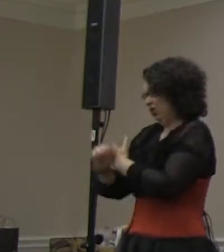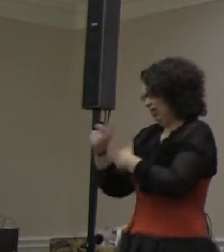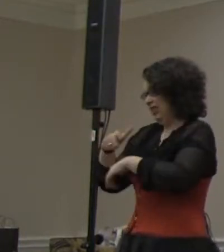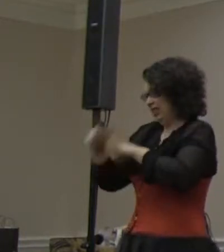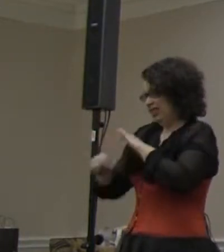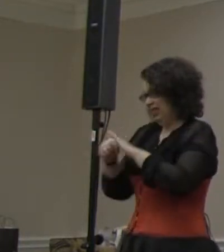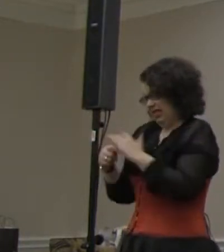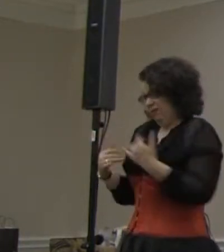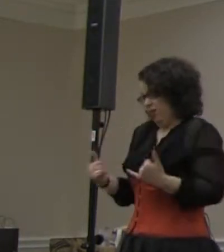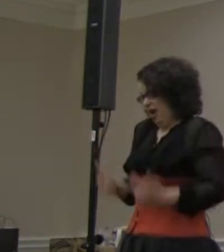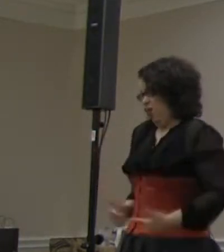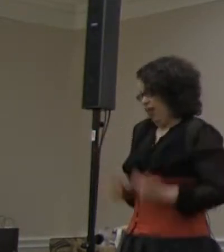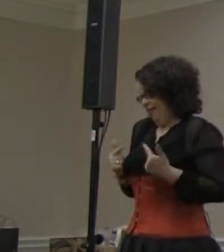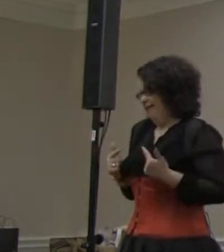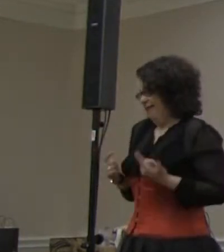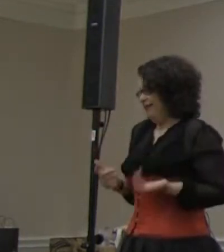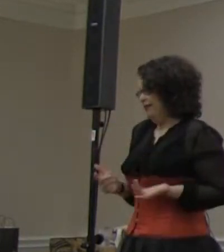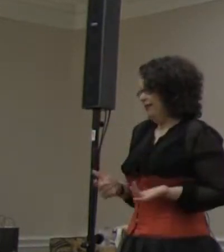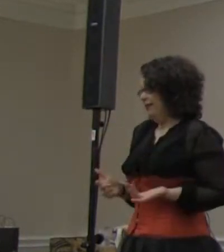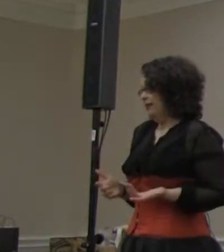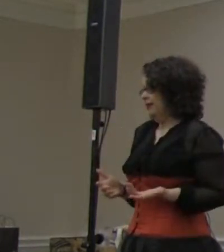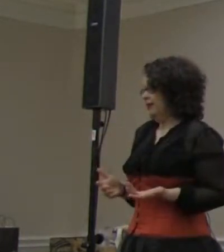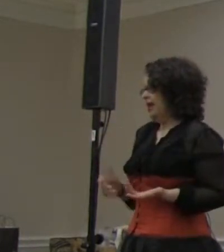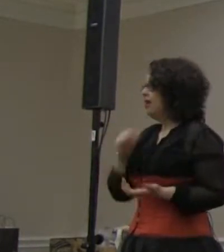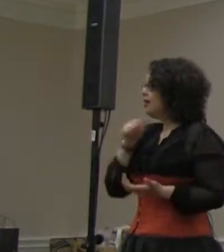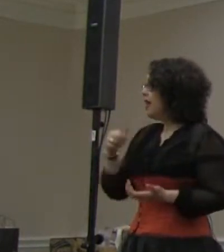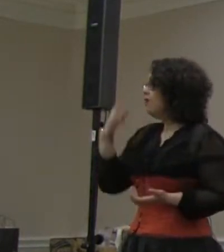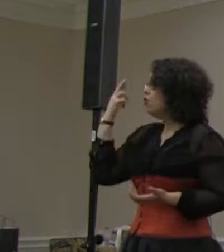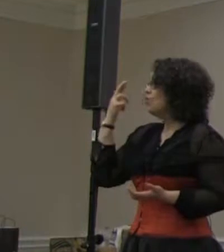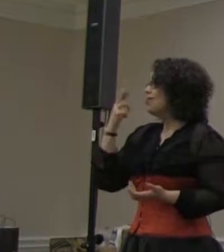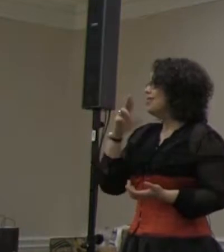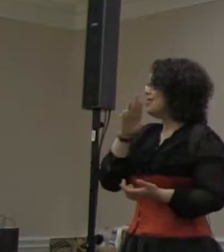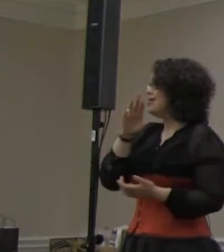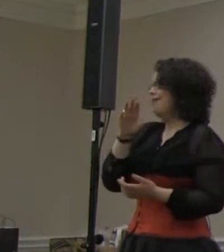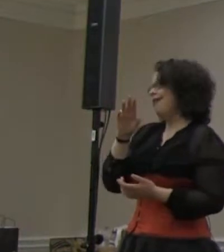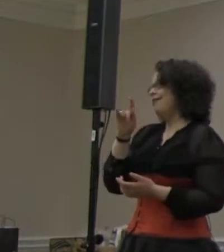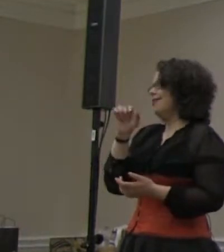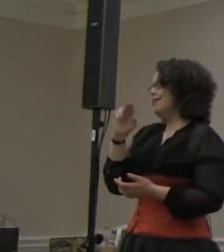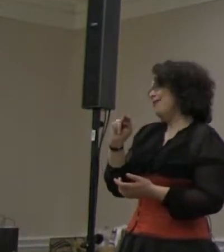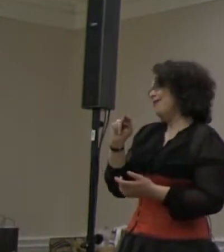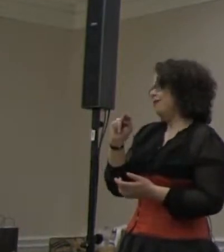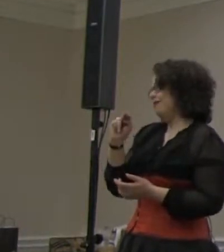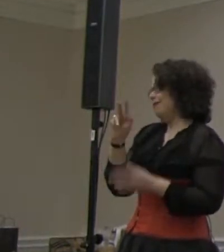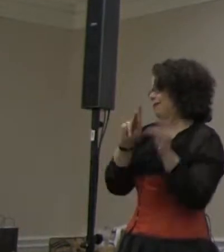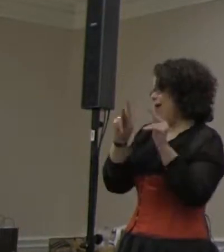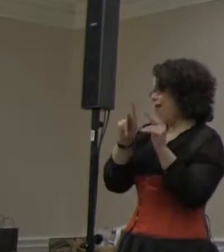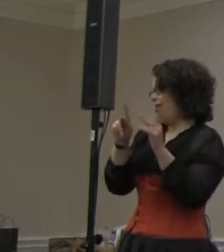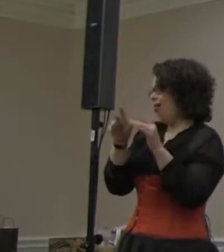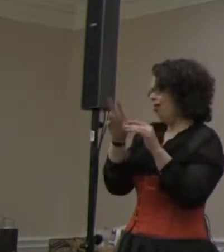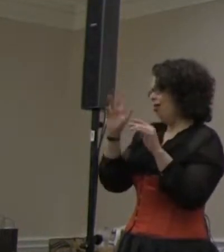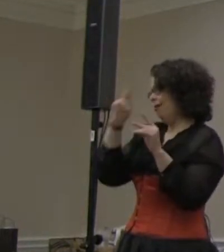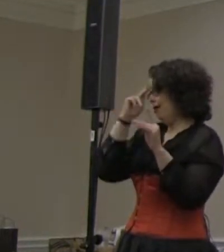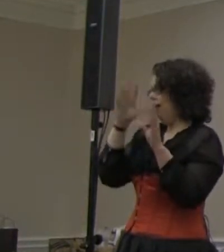live in, and not for the reasons that the spin doctors would have us believe,